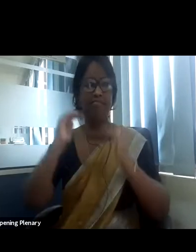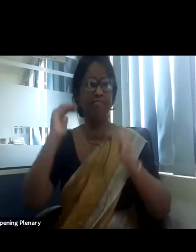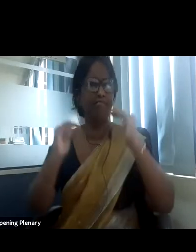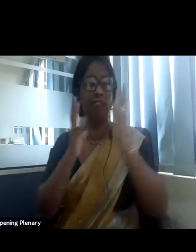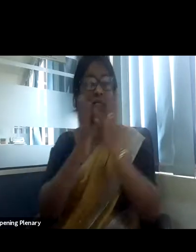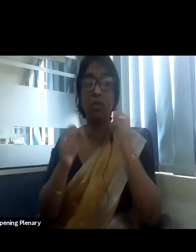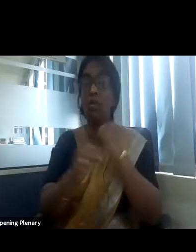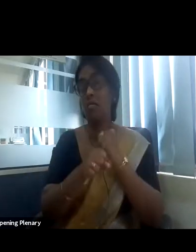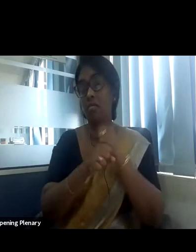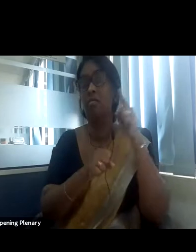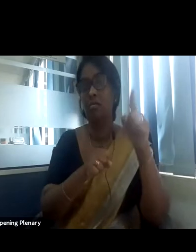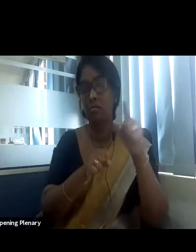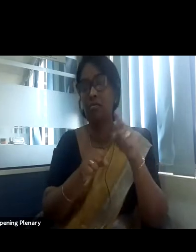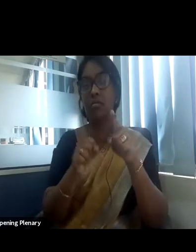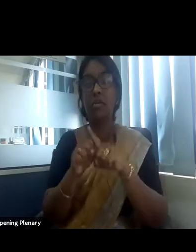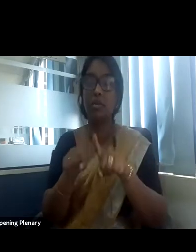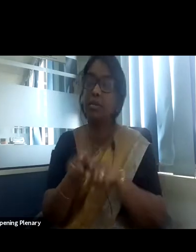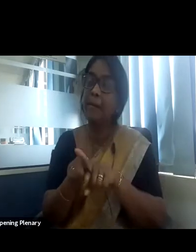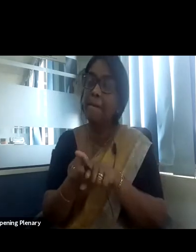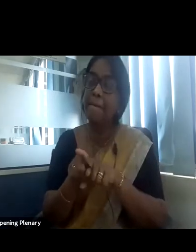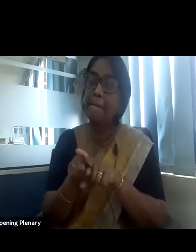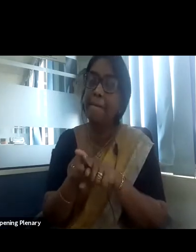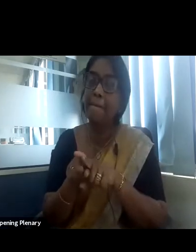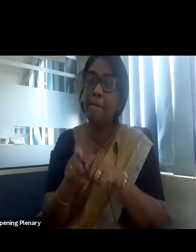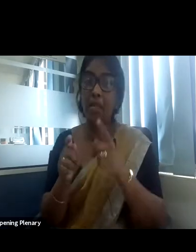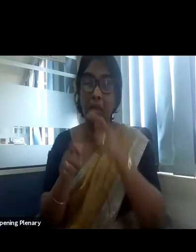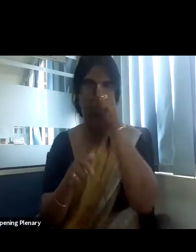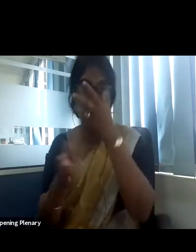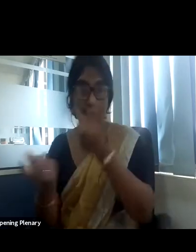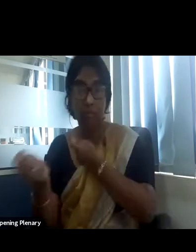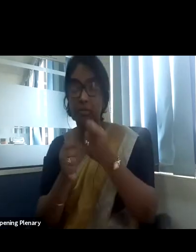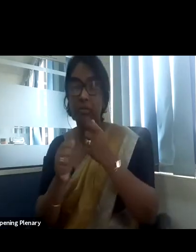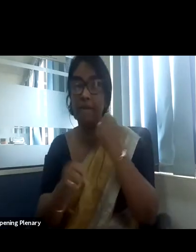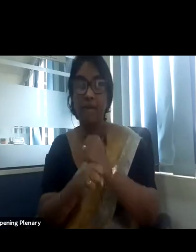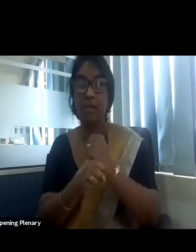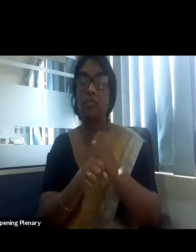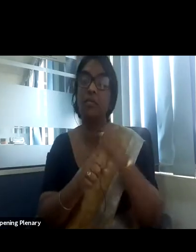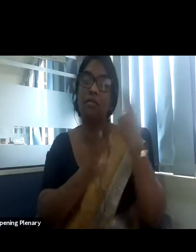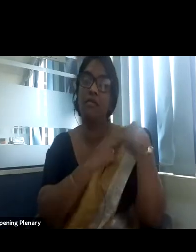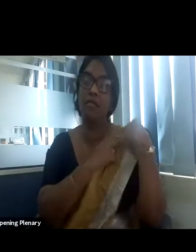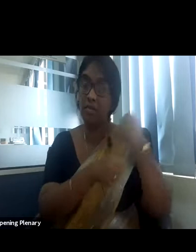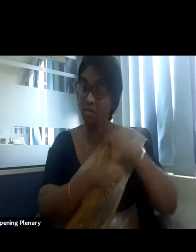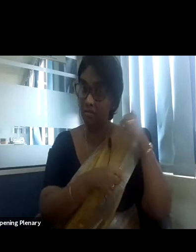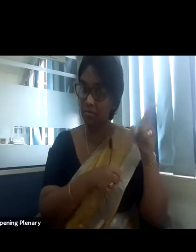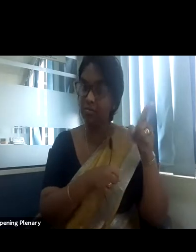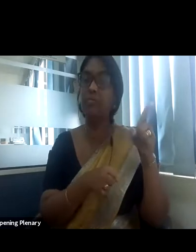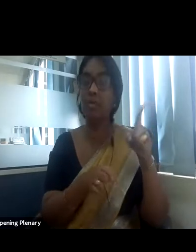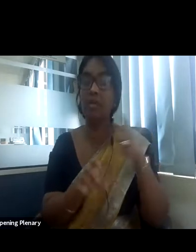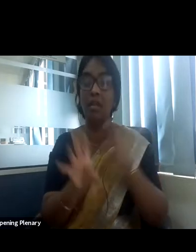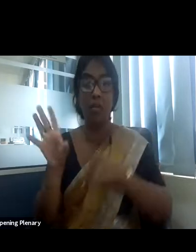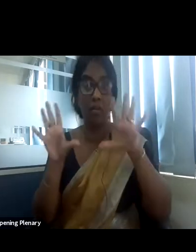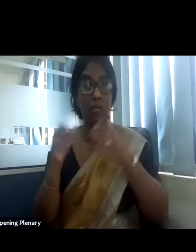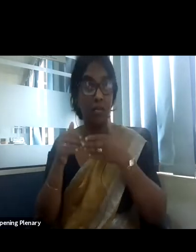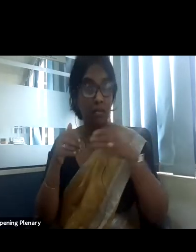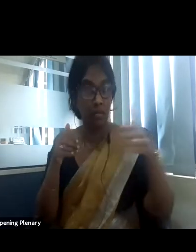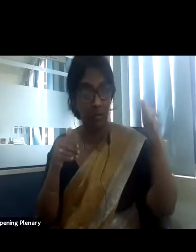past decades, and acutely in this decade just passed, that whilst global and